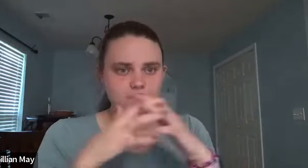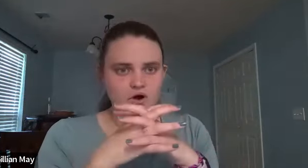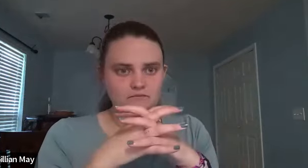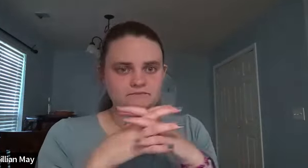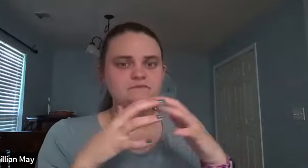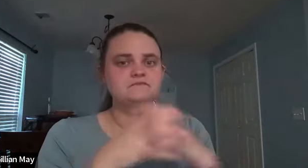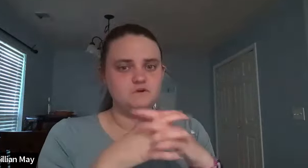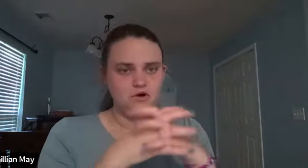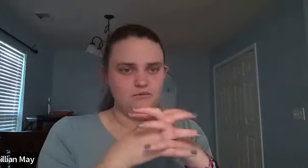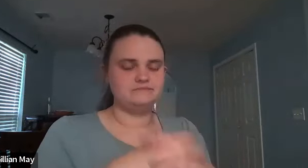football.